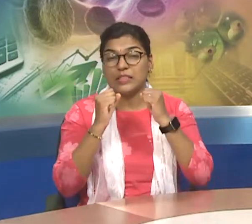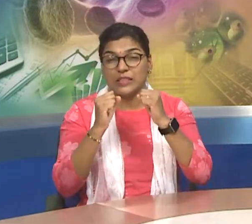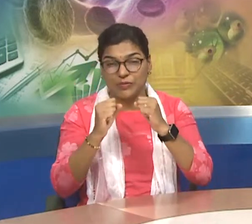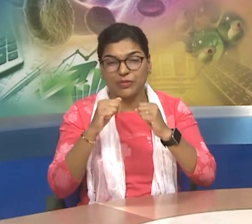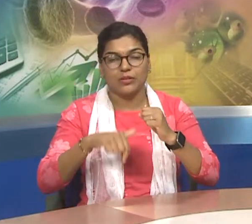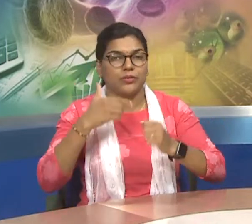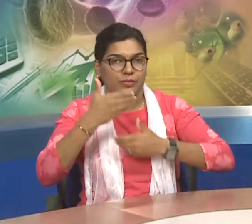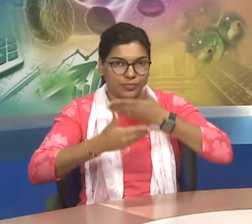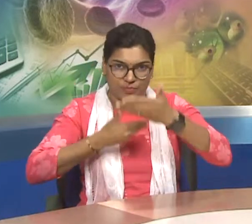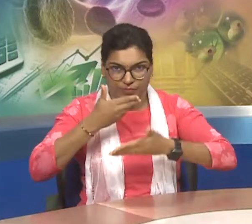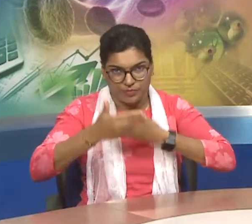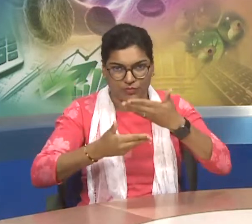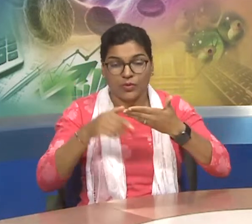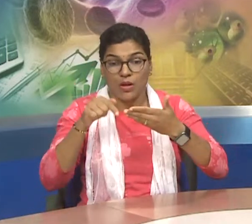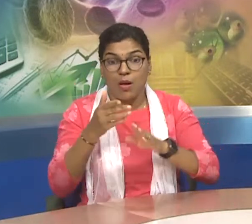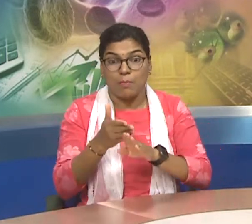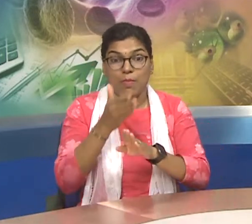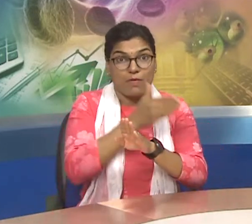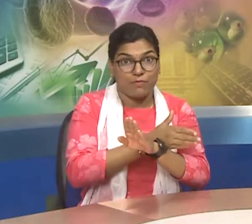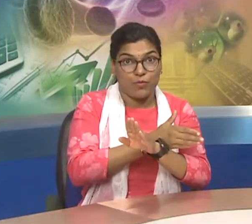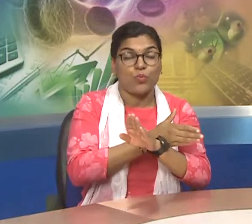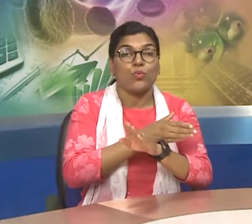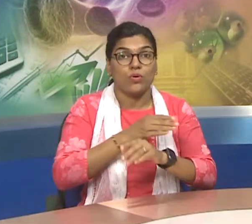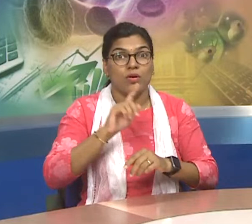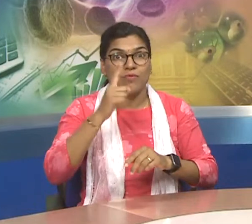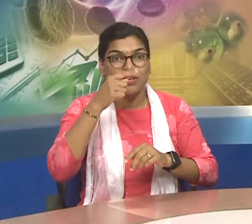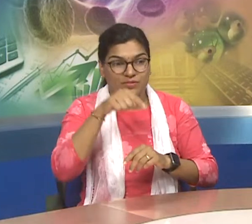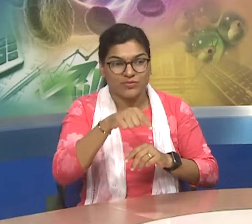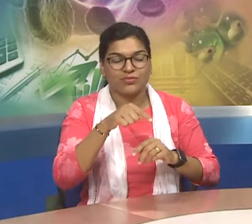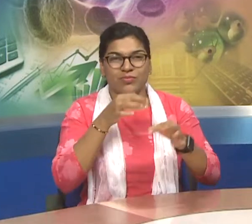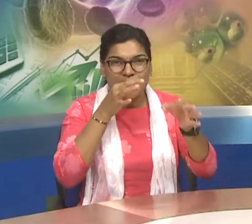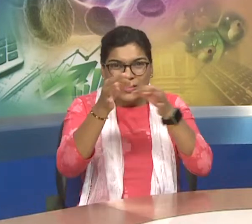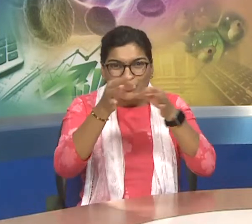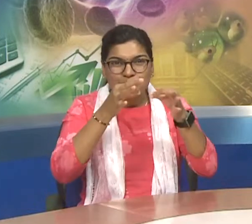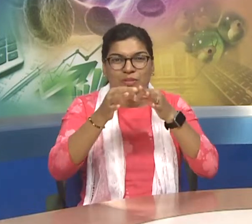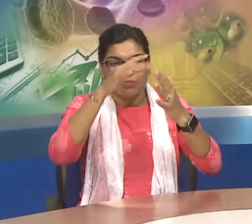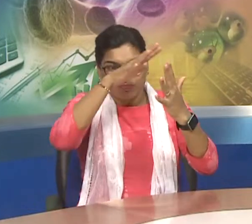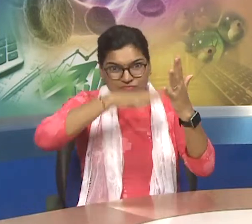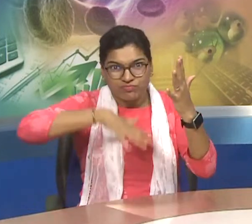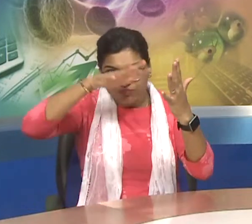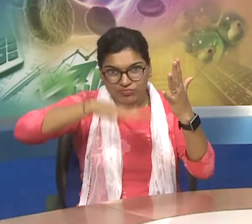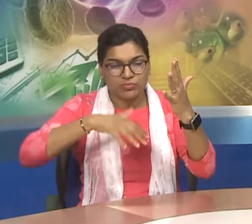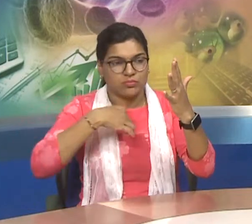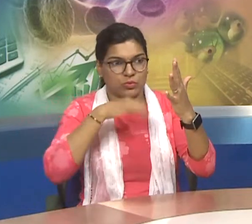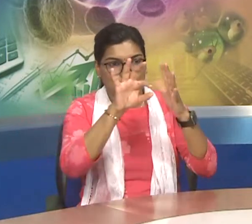First, we will be learning new words from the lesson modern library services.